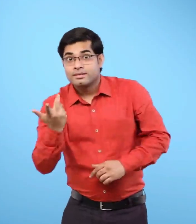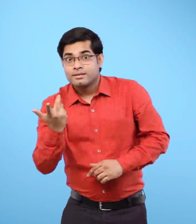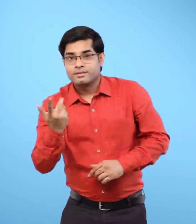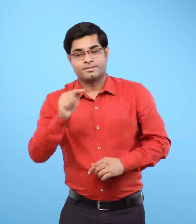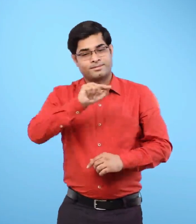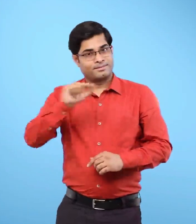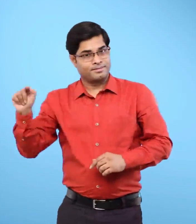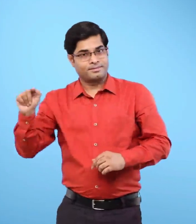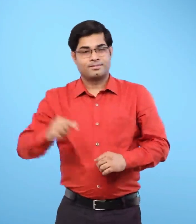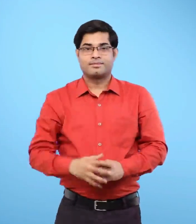Dash.